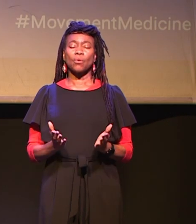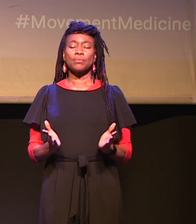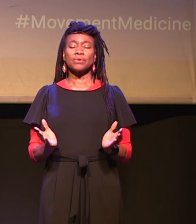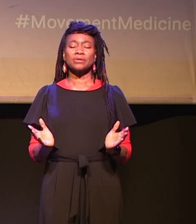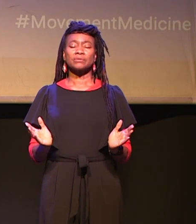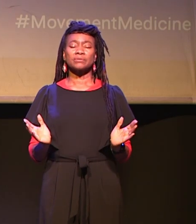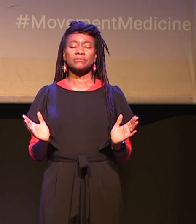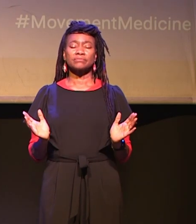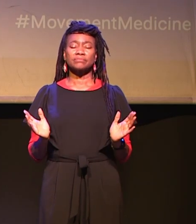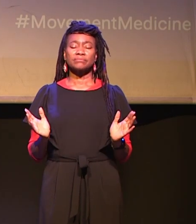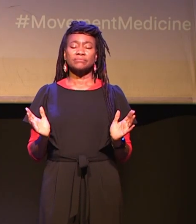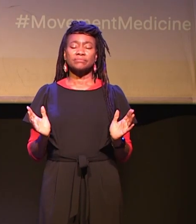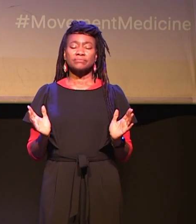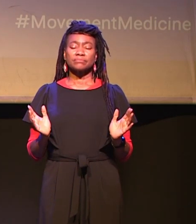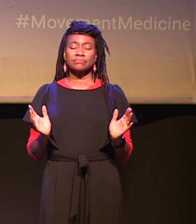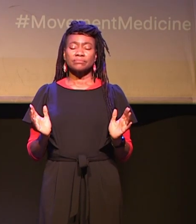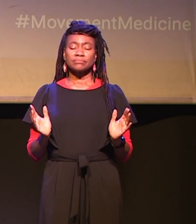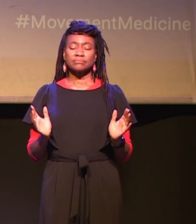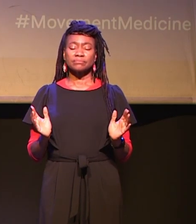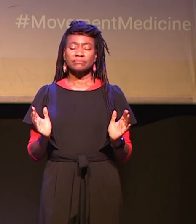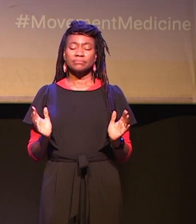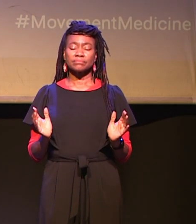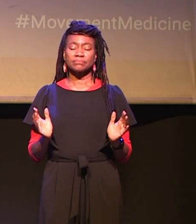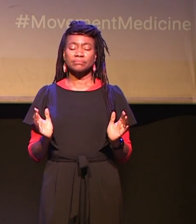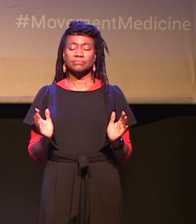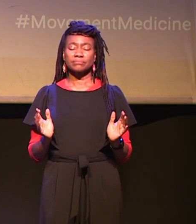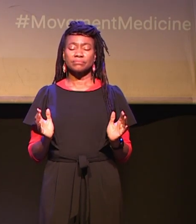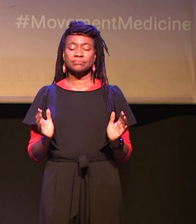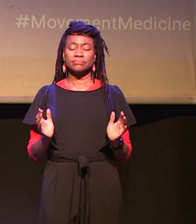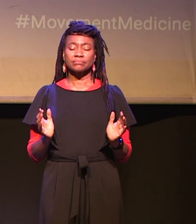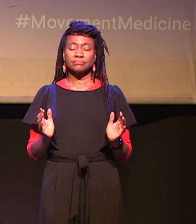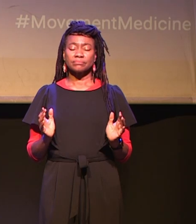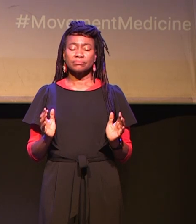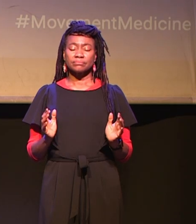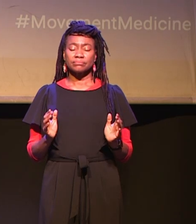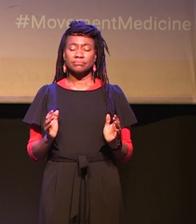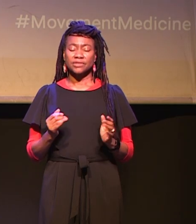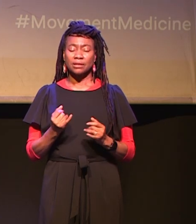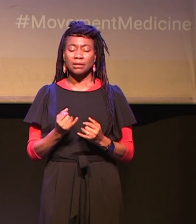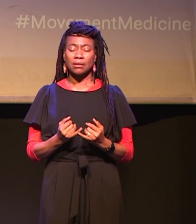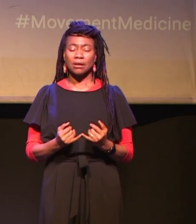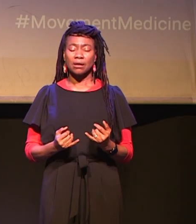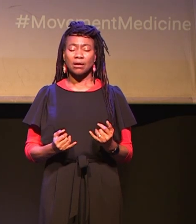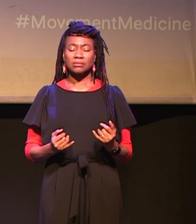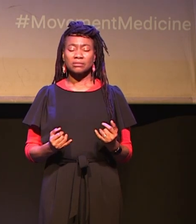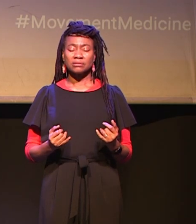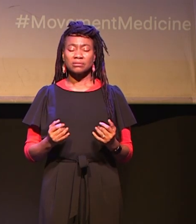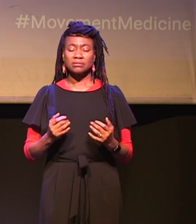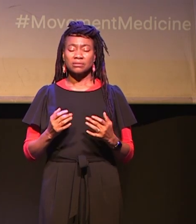And lastly, let's just call forward in our centering and from our centers. What do you care about?